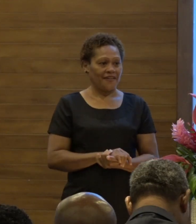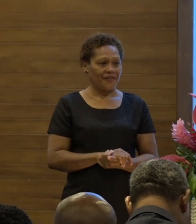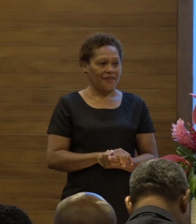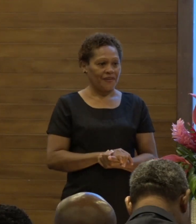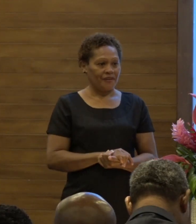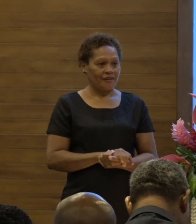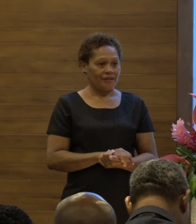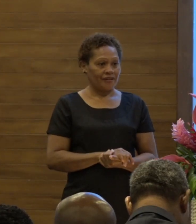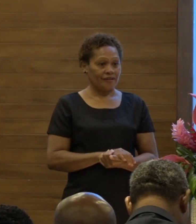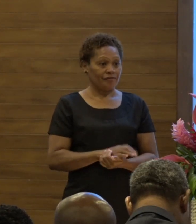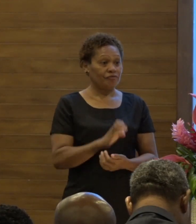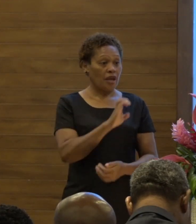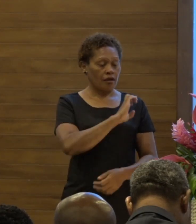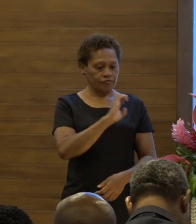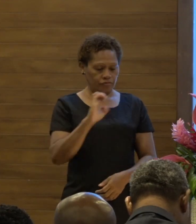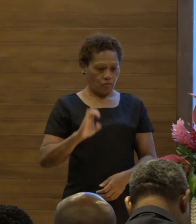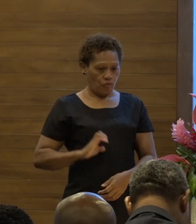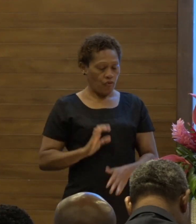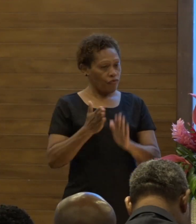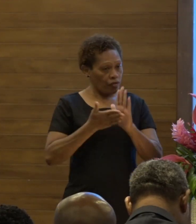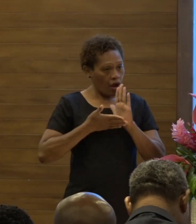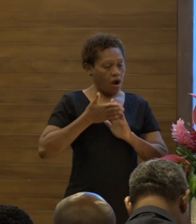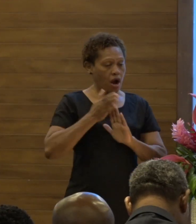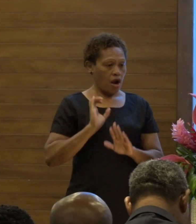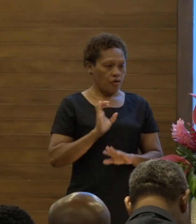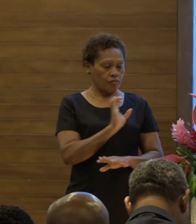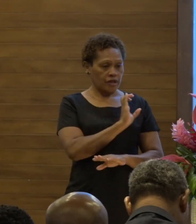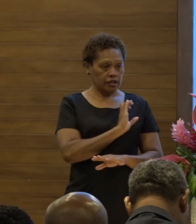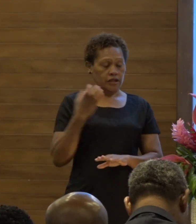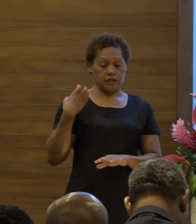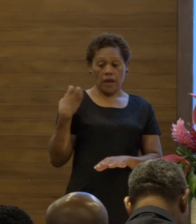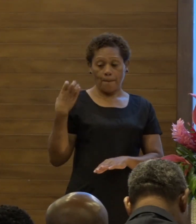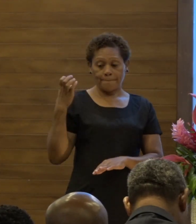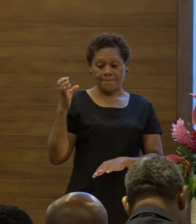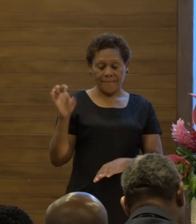To our Excellencies, High Commissioners, Ambassadors,